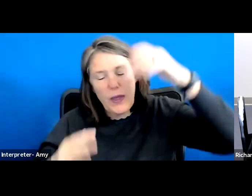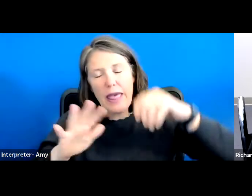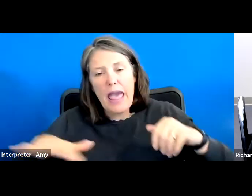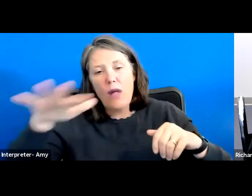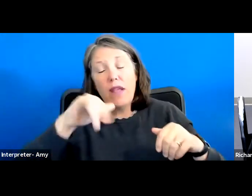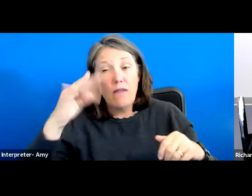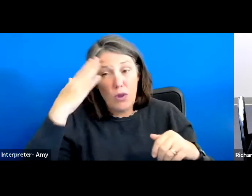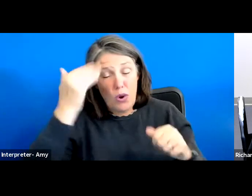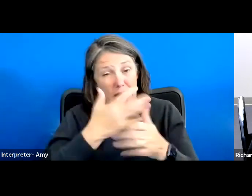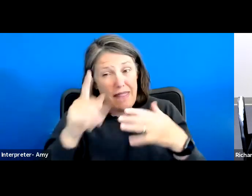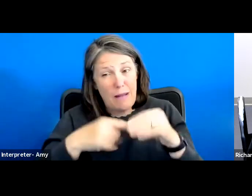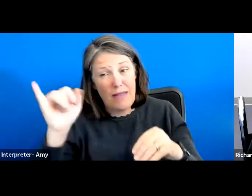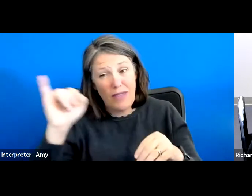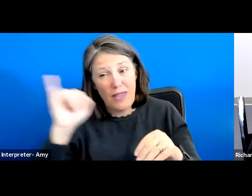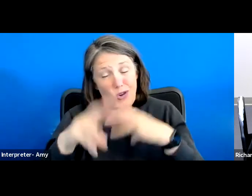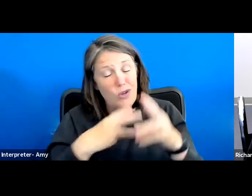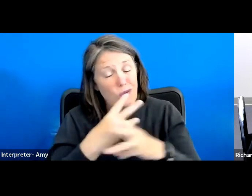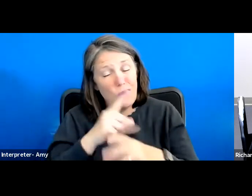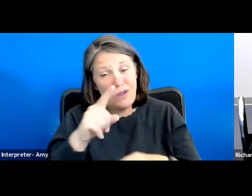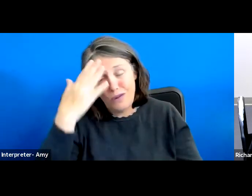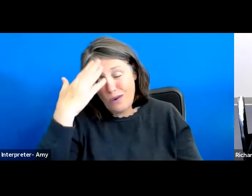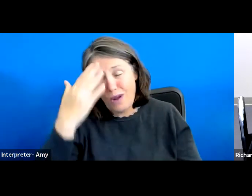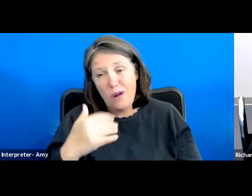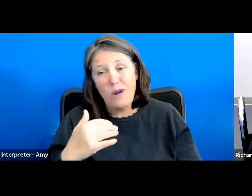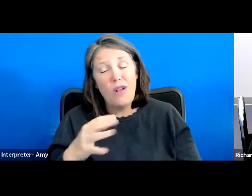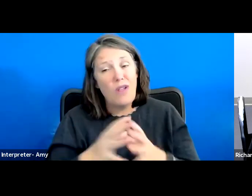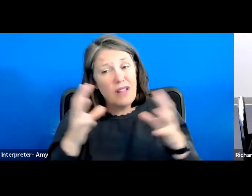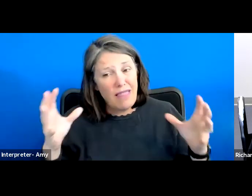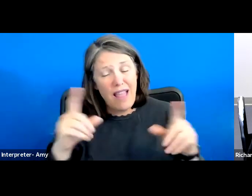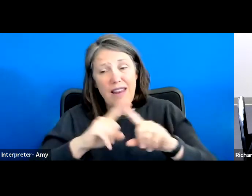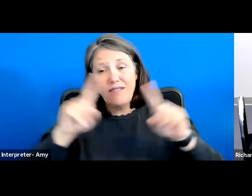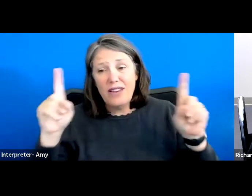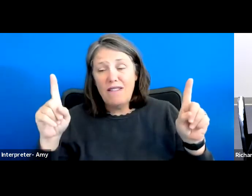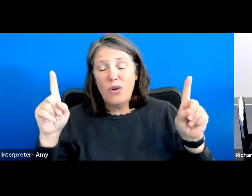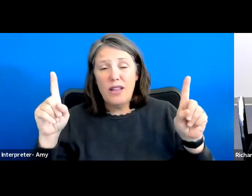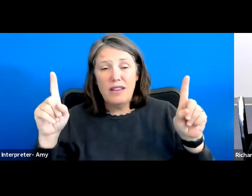anything about the insurance world, you know that there's a lot of different